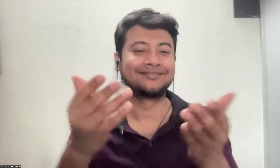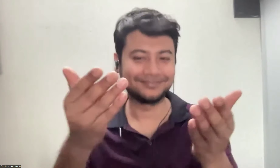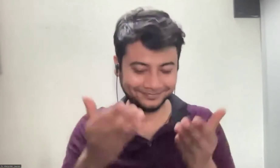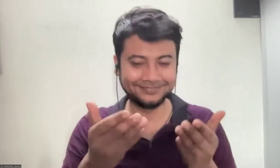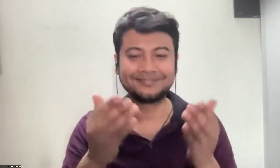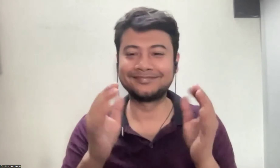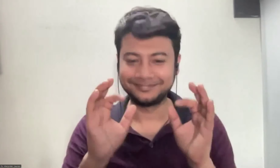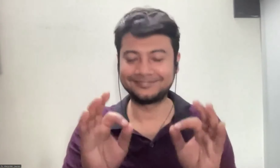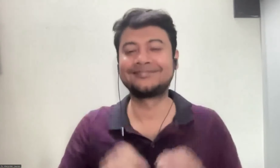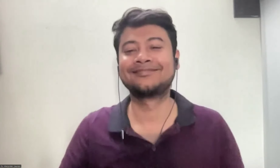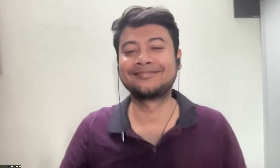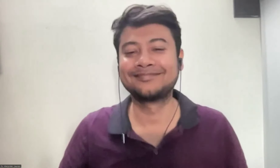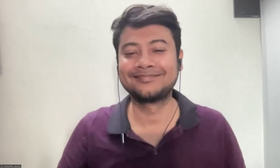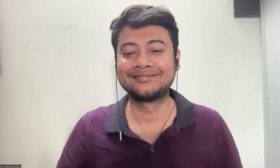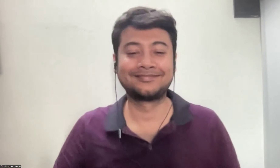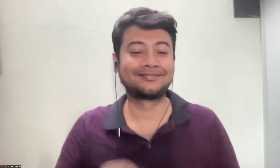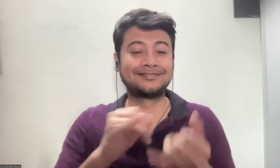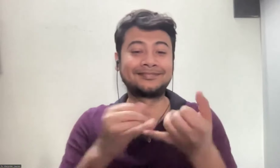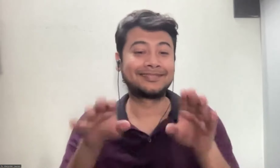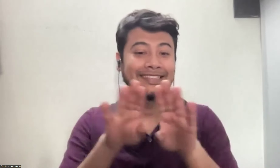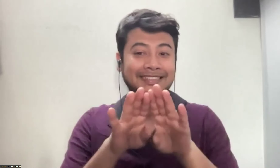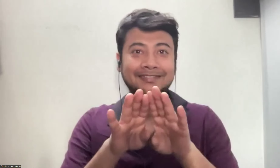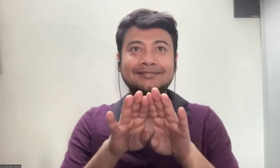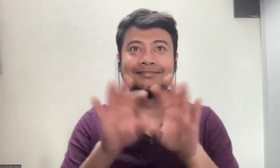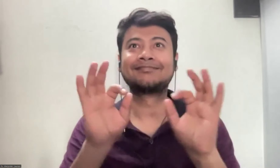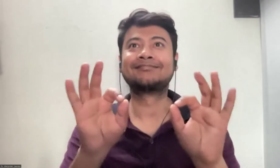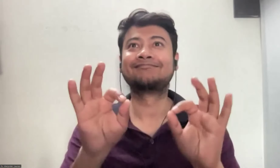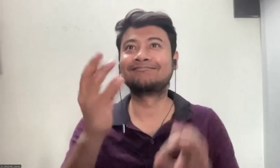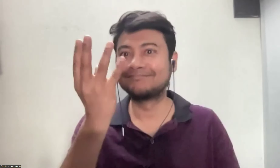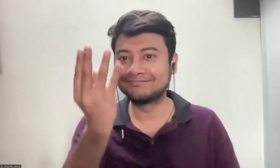Vriksha week 28 class.